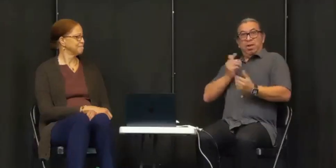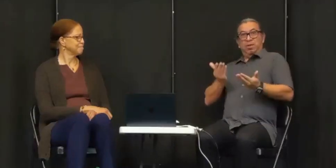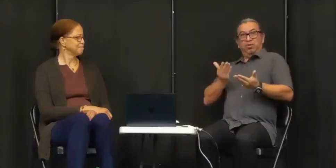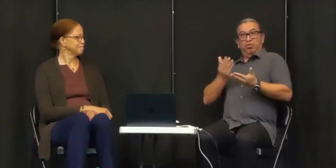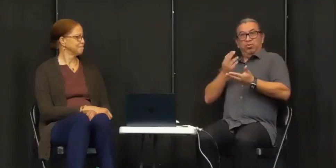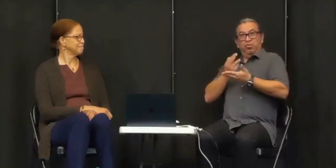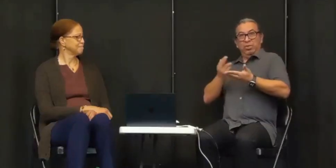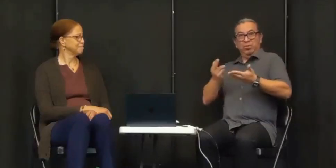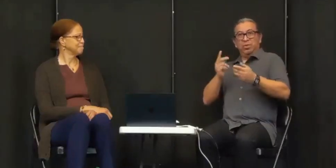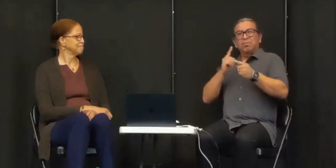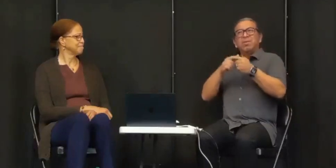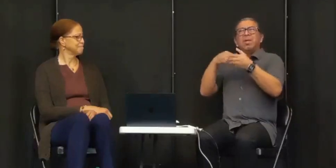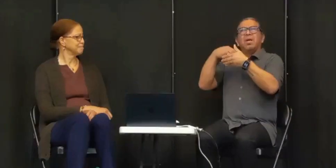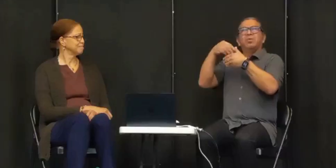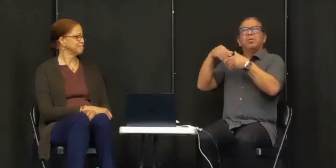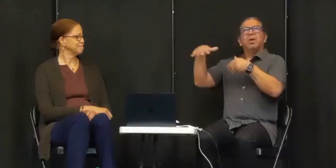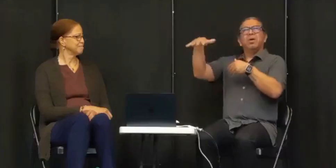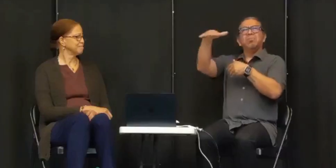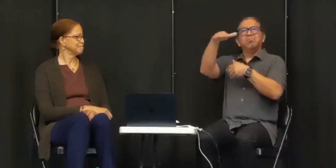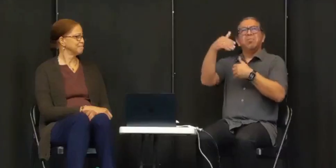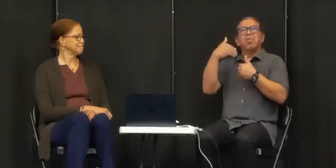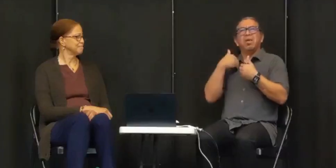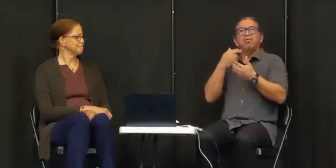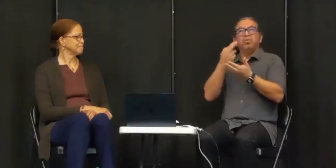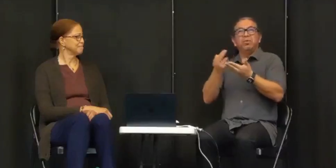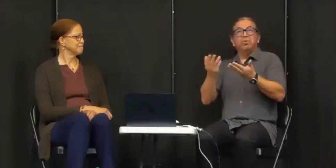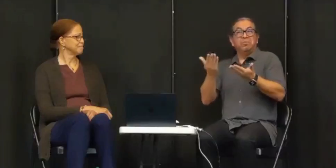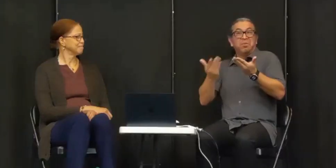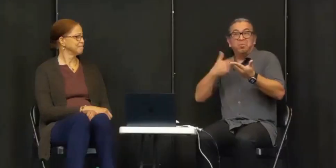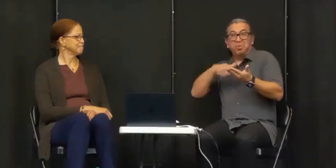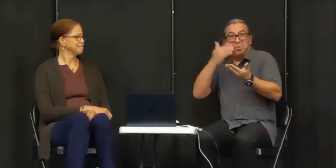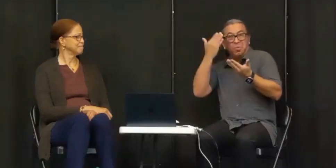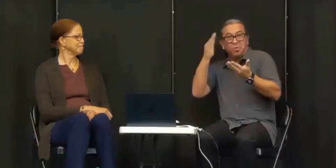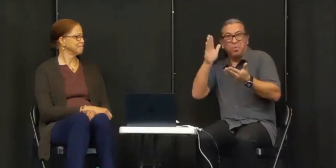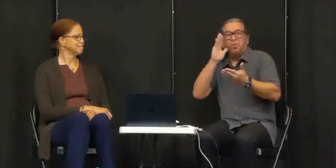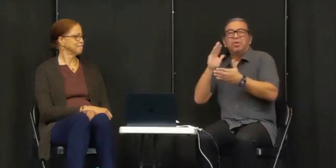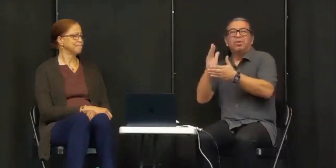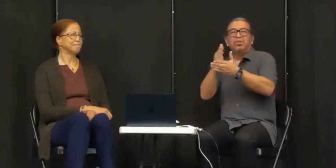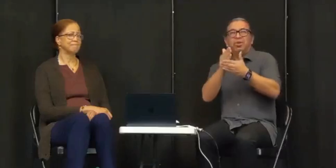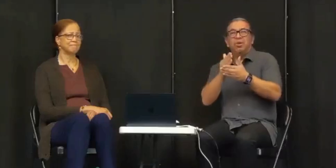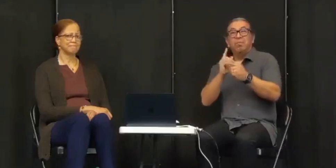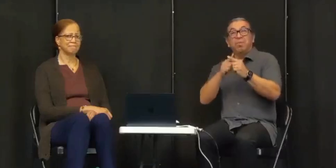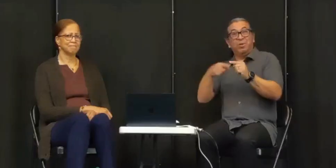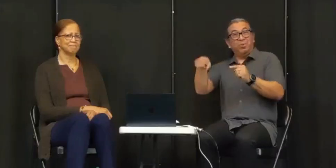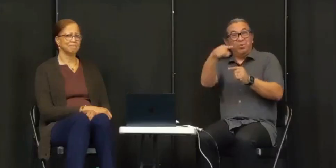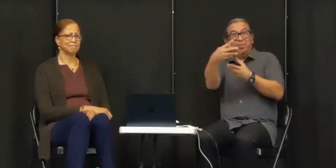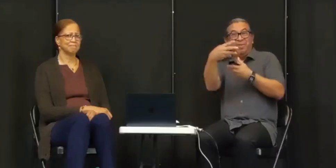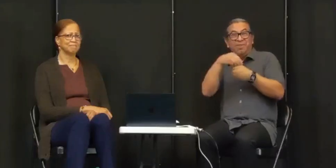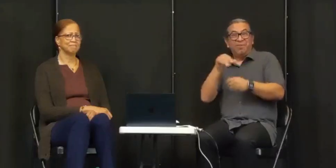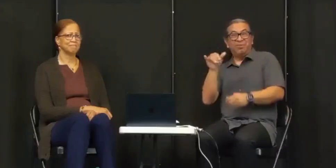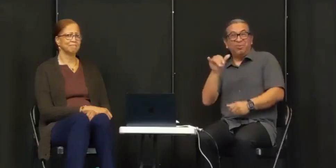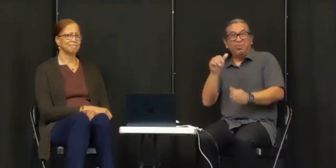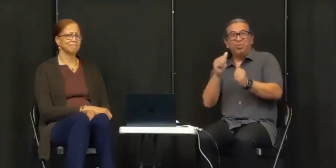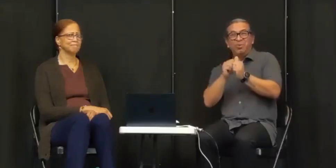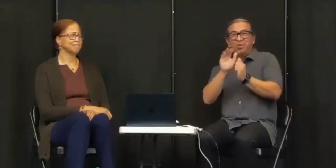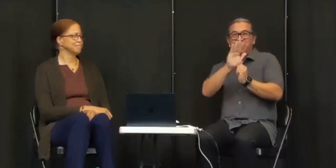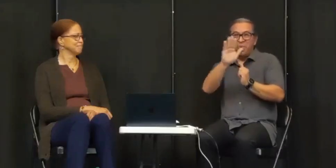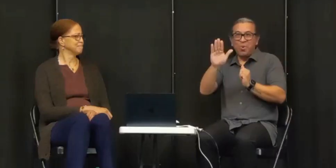from our agency, GLAD, and the outside agencies, maybe some you didn't know about.